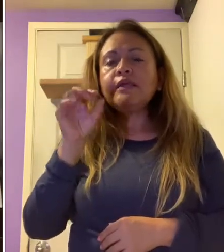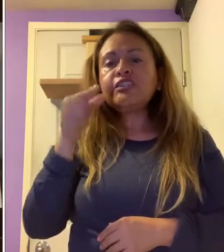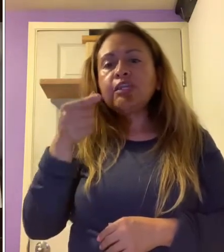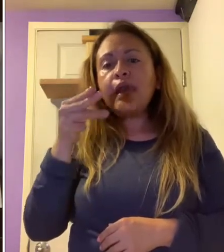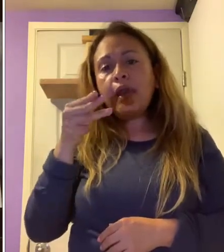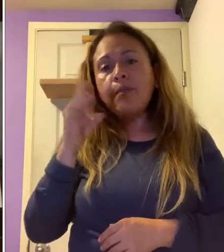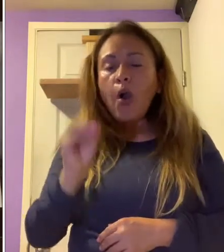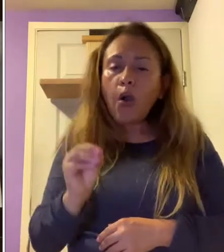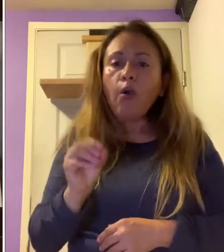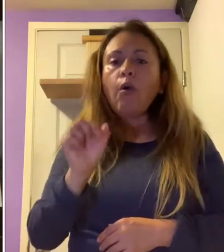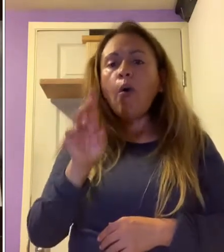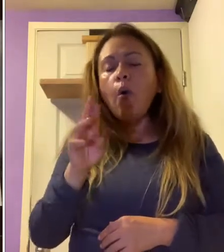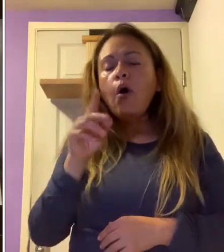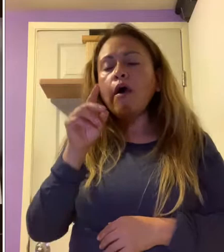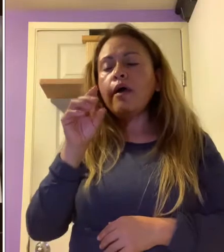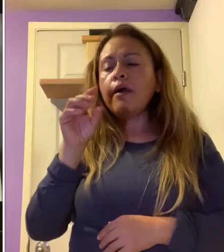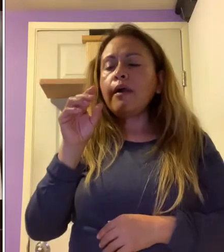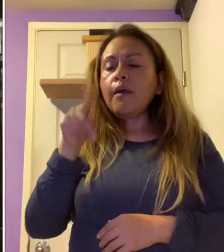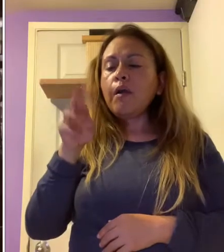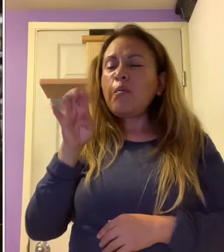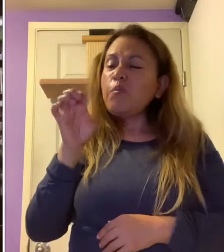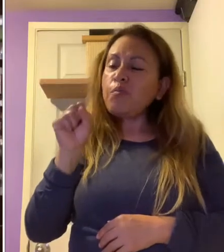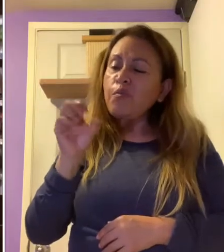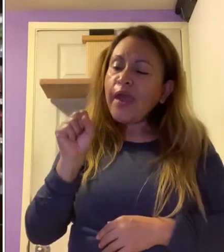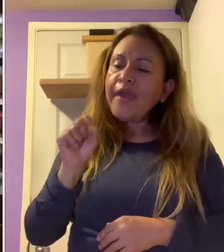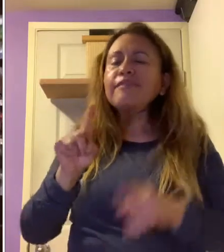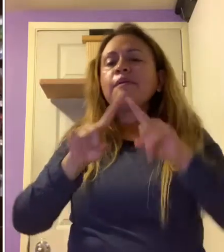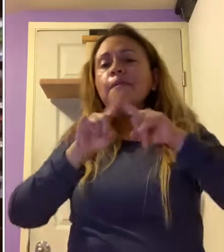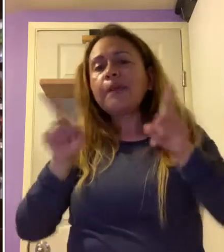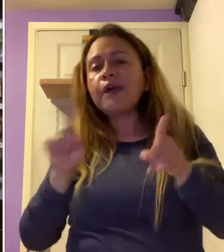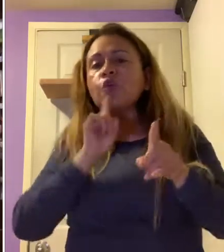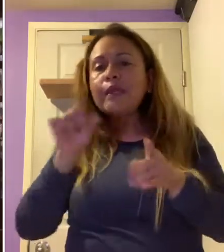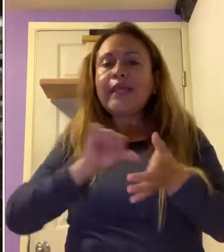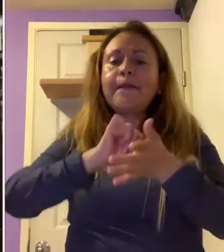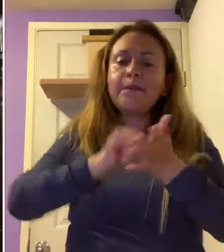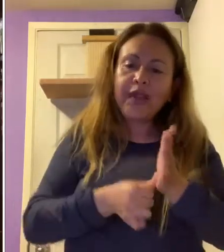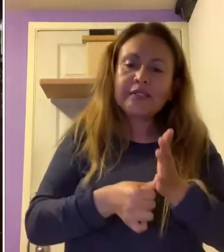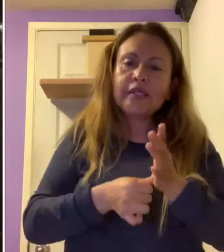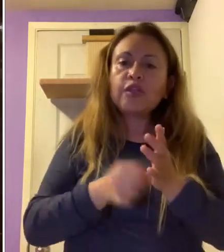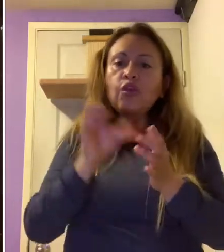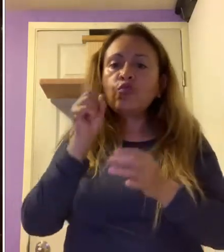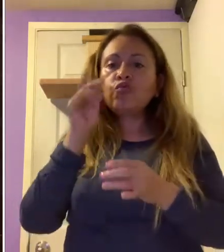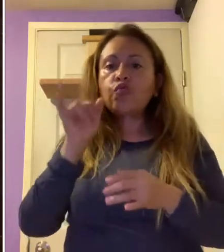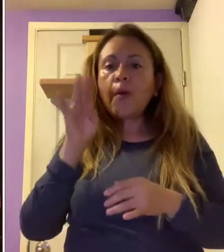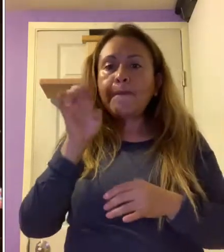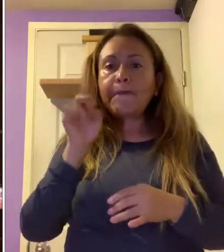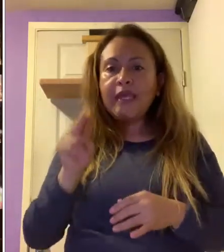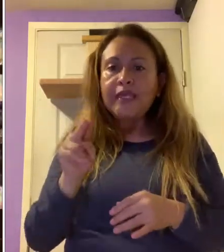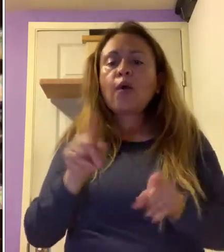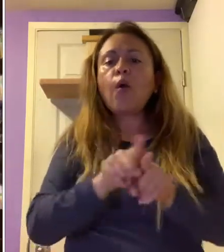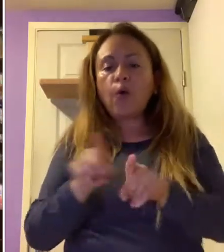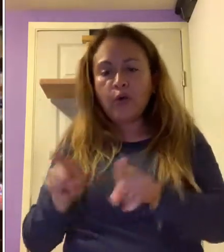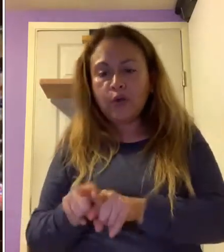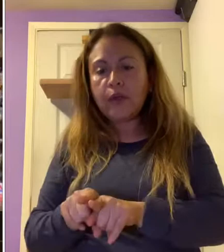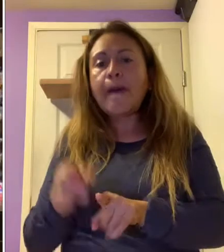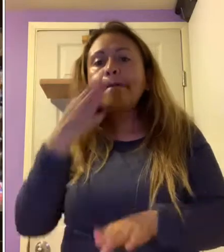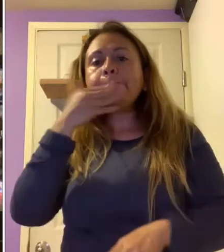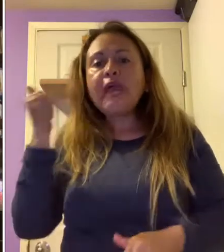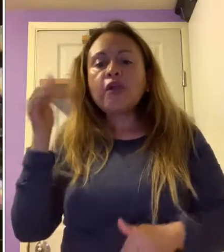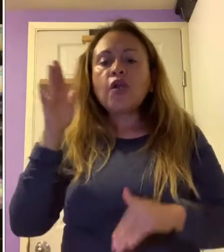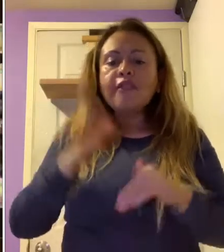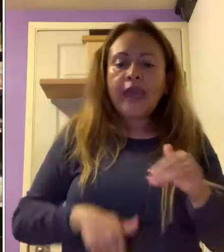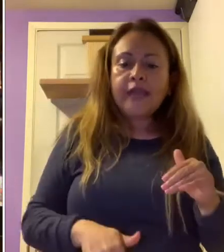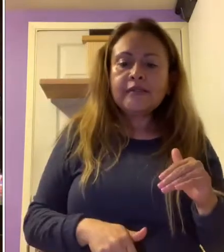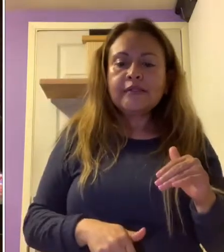non-GMO, and it's not expeller pressed. But that's the only bad ingredient here, which is pretty impressive. A little bit of soybean oil too, not the best.